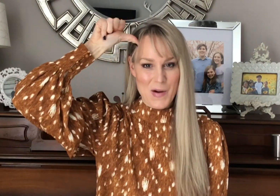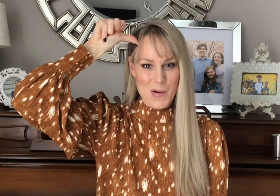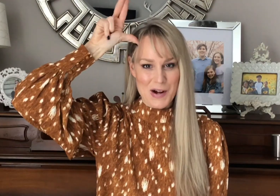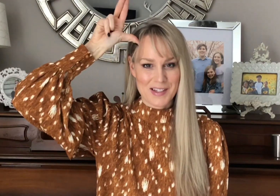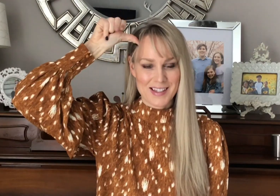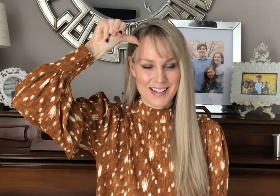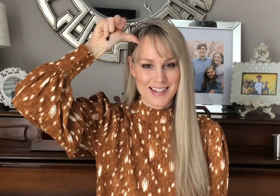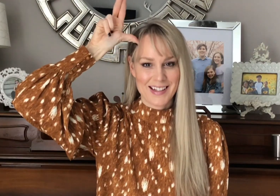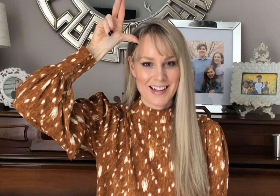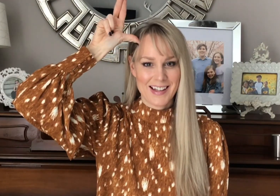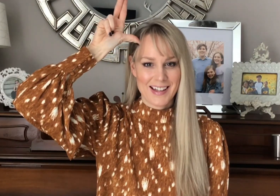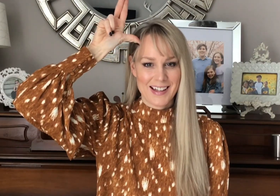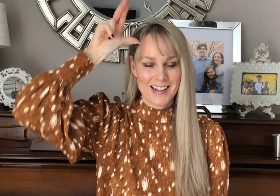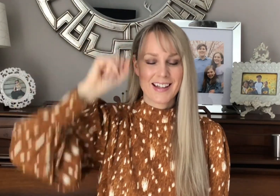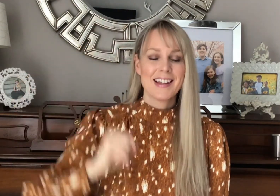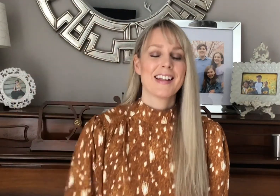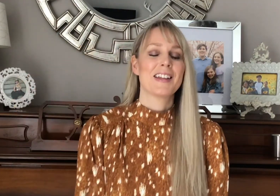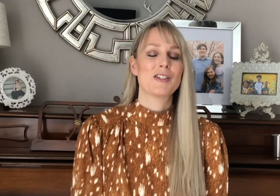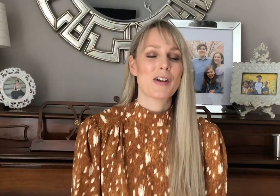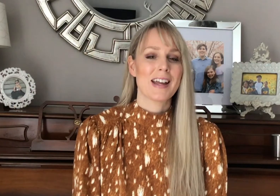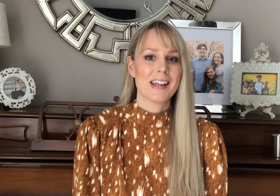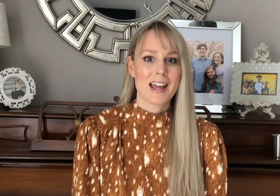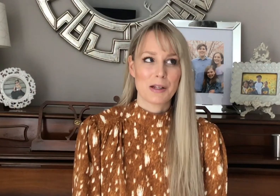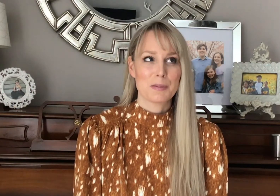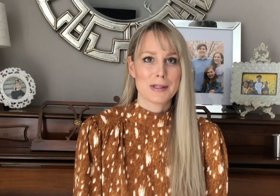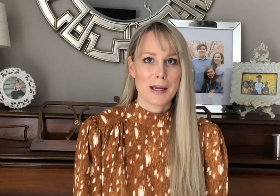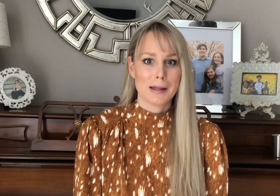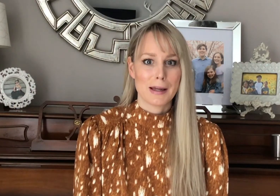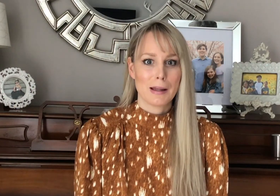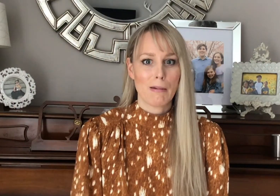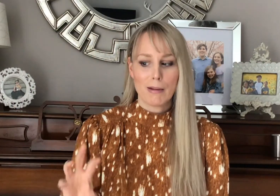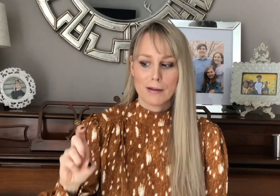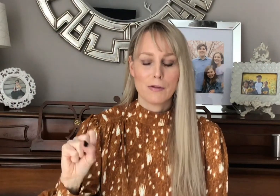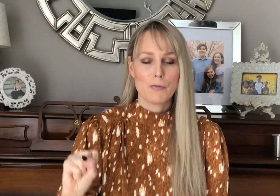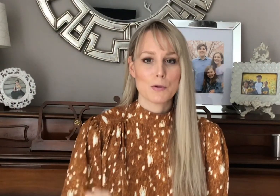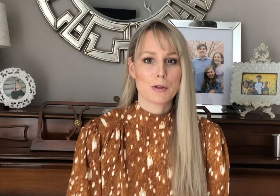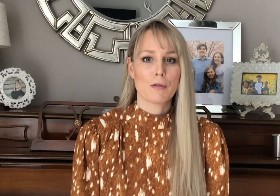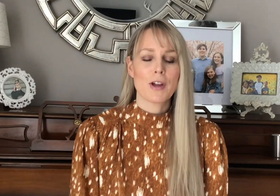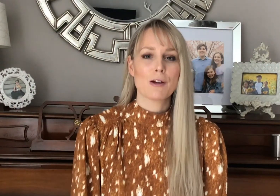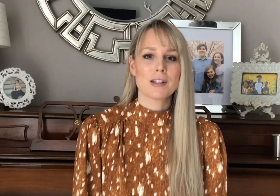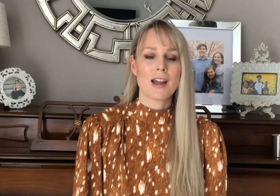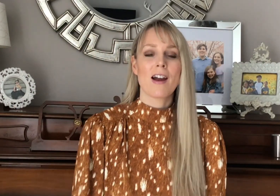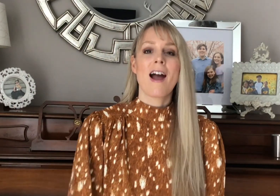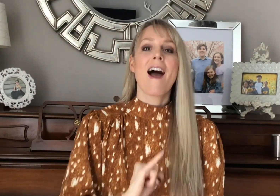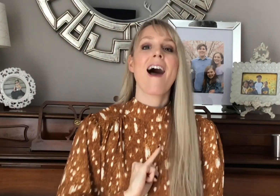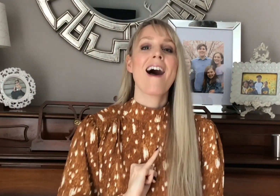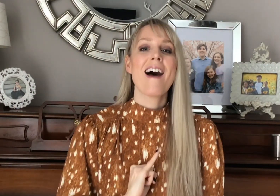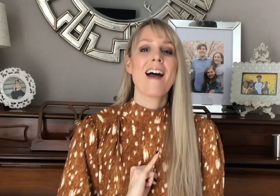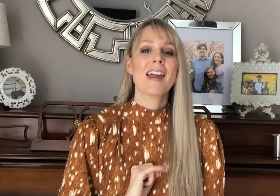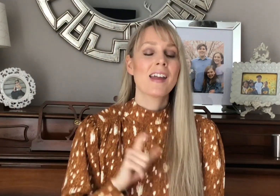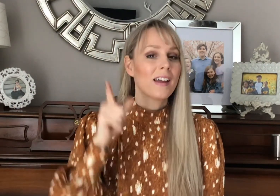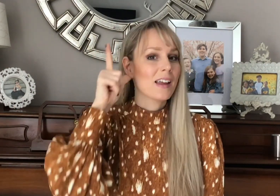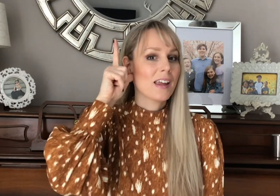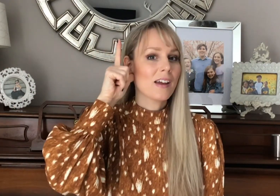horse. Let's try it again because Miss Kelly got a little confused with her fingers there. I